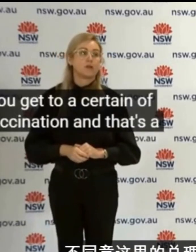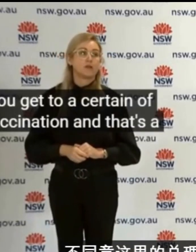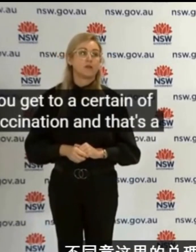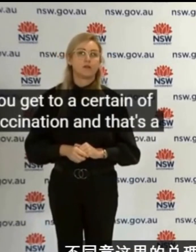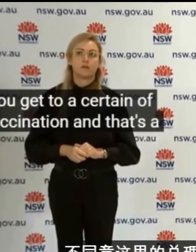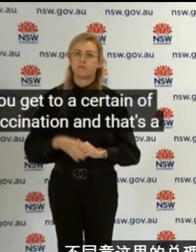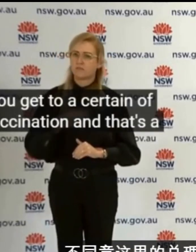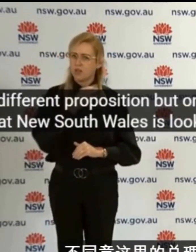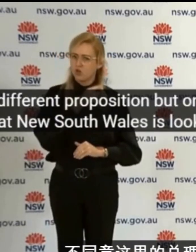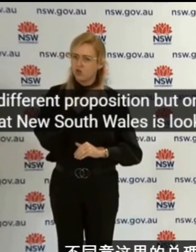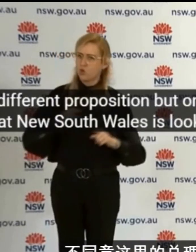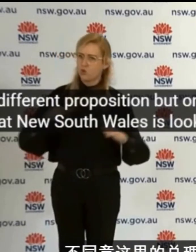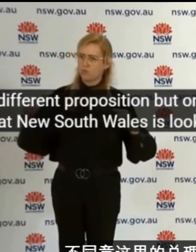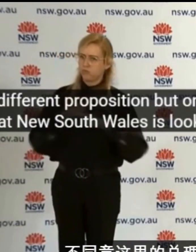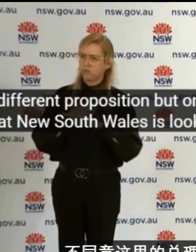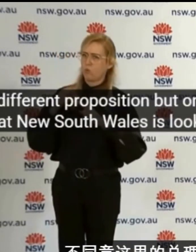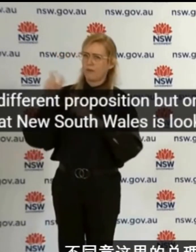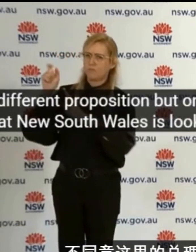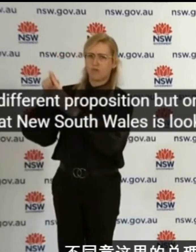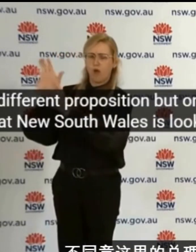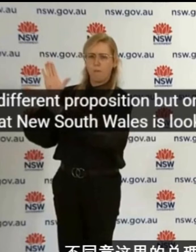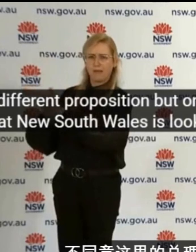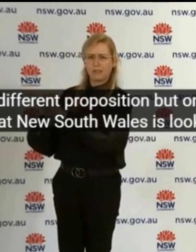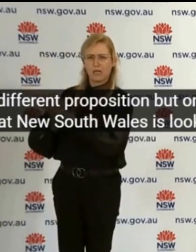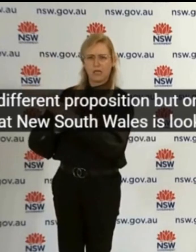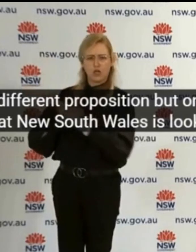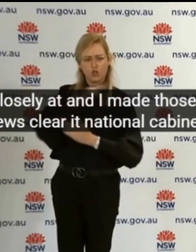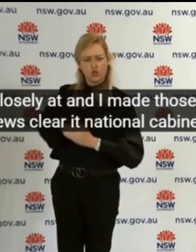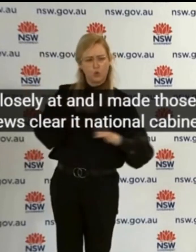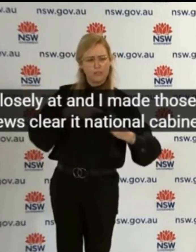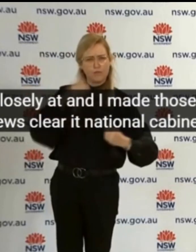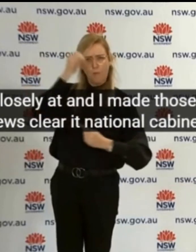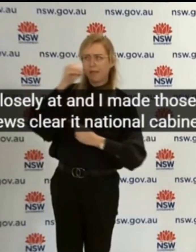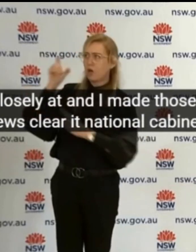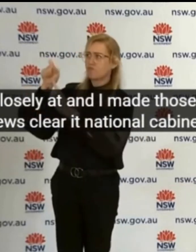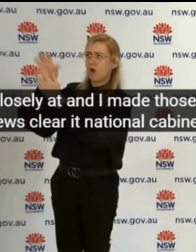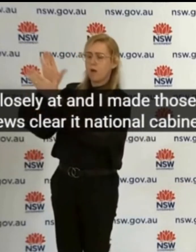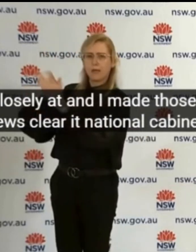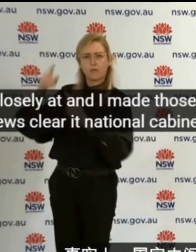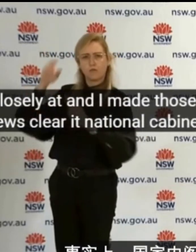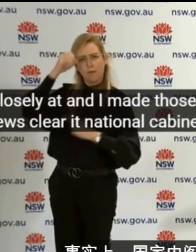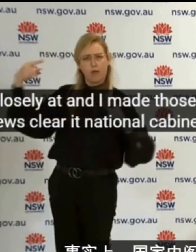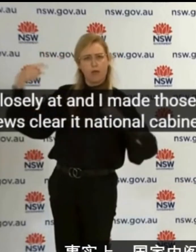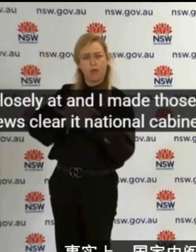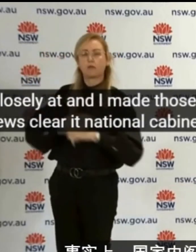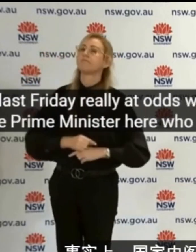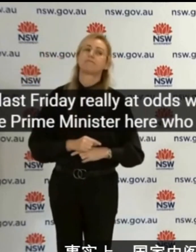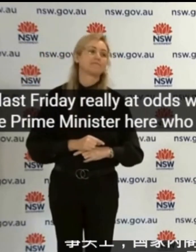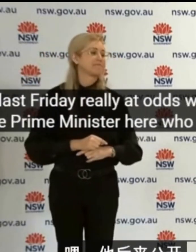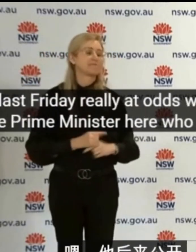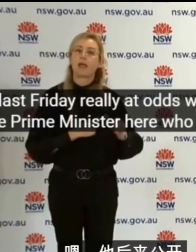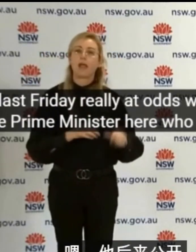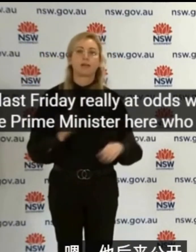all. the lockdown in fact, to work, the lockdown needs to work. You can't vaccinate yourself out of a lockdown. In fact, the Prime Minister at National Cabinet, and he said it